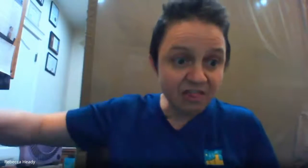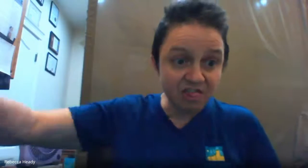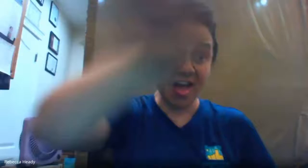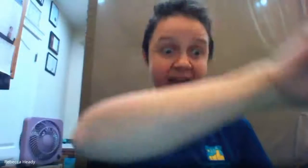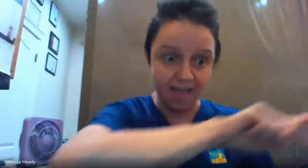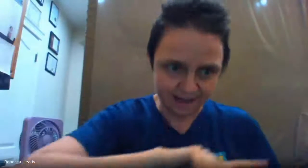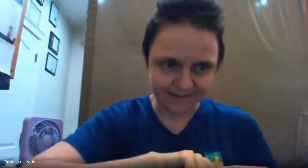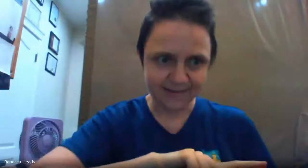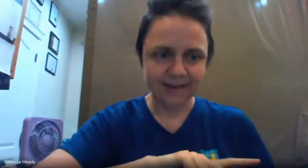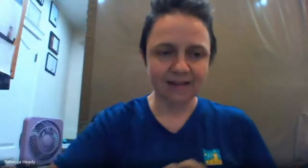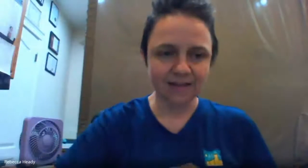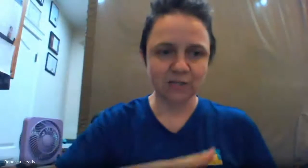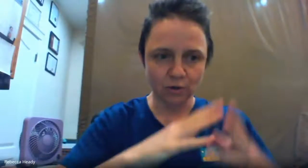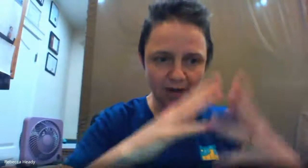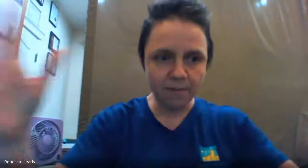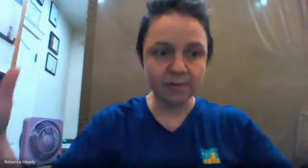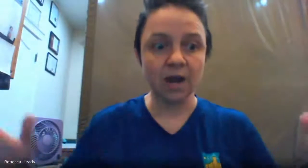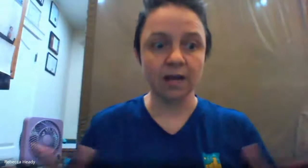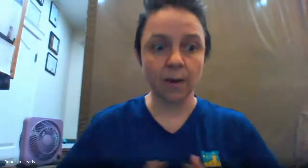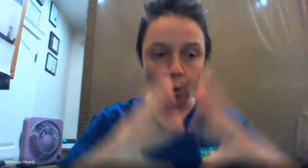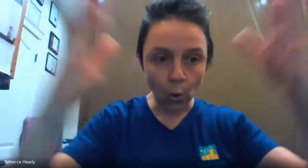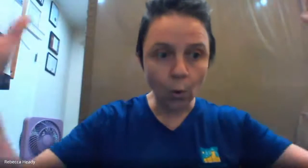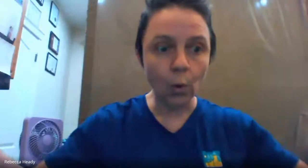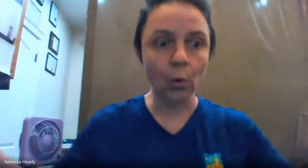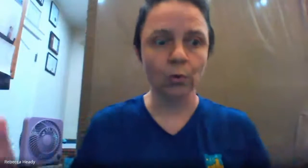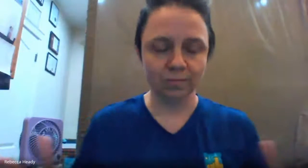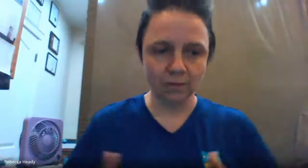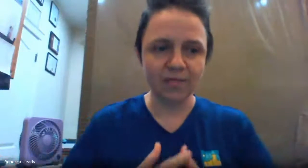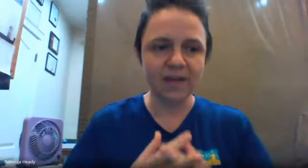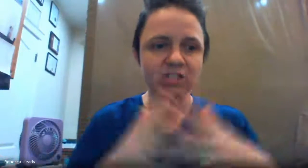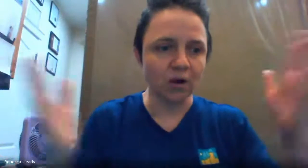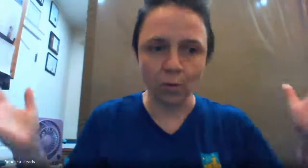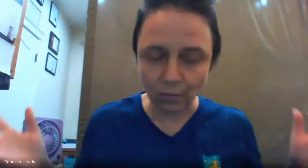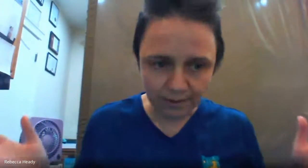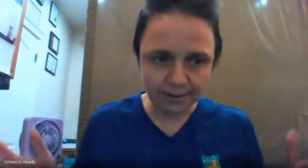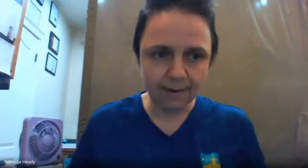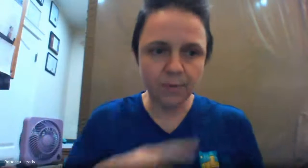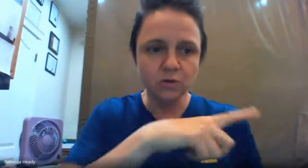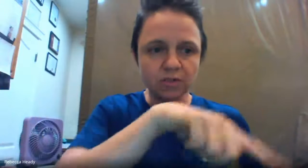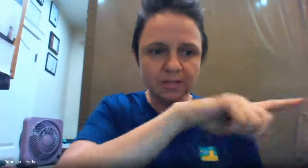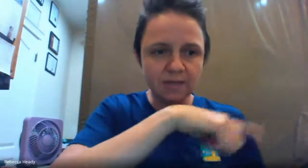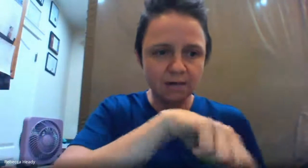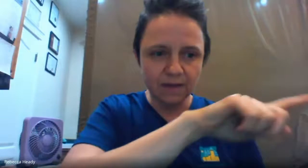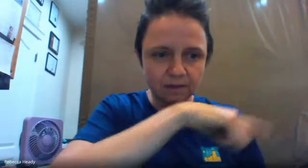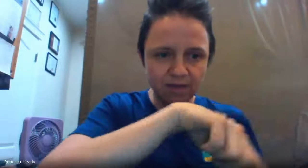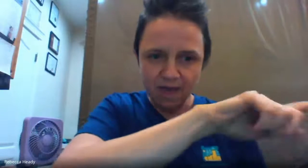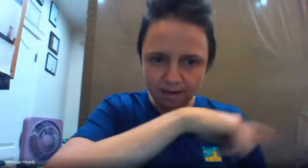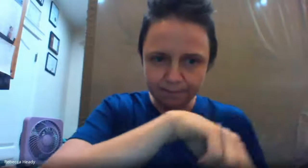they, unless you're kind of maybe talking about a whole, thing in general. But usually it's kind of like they in a